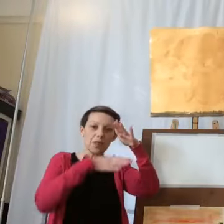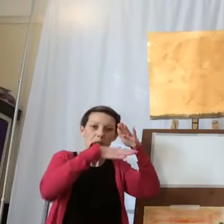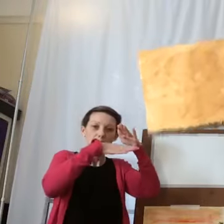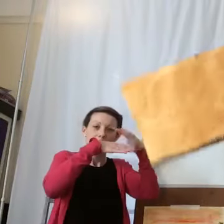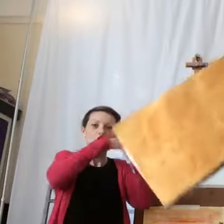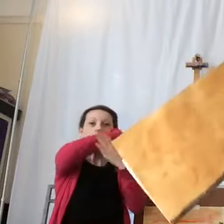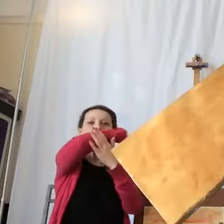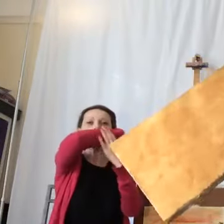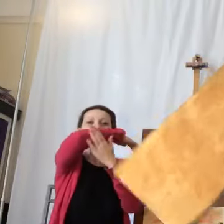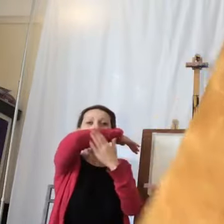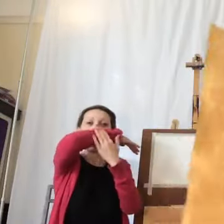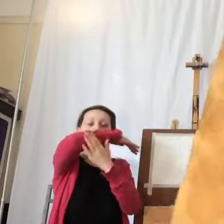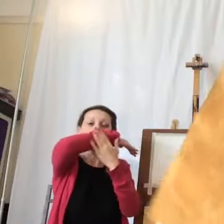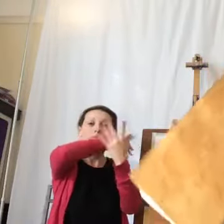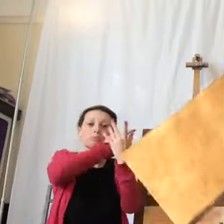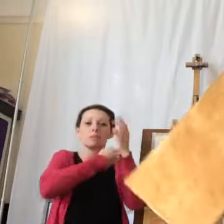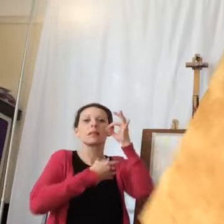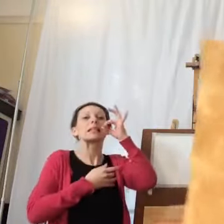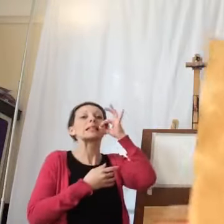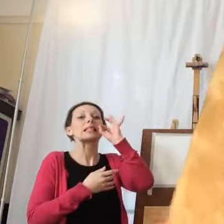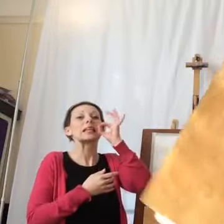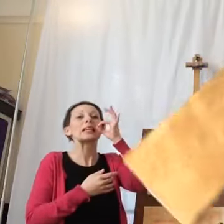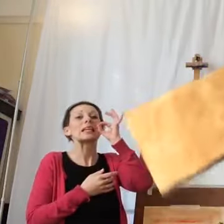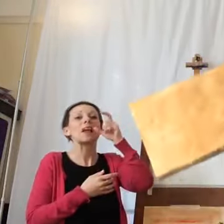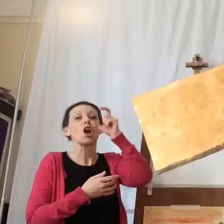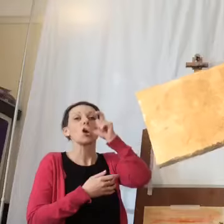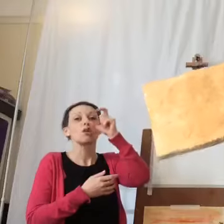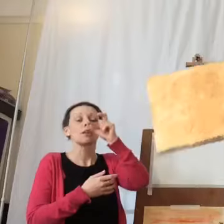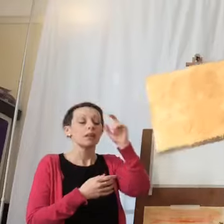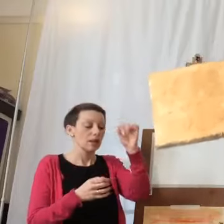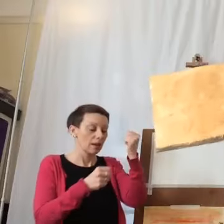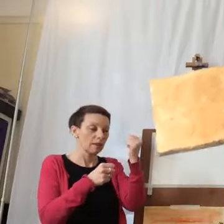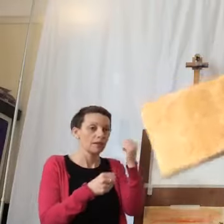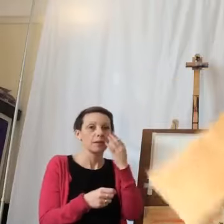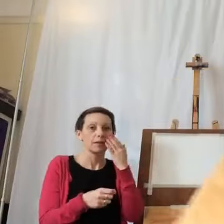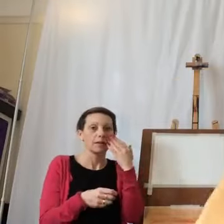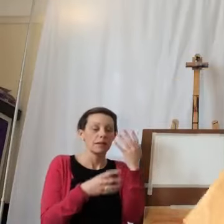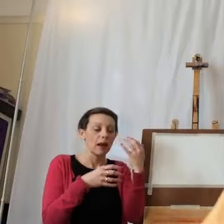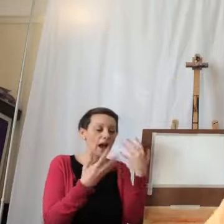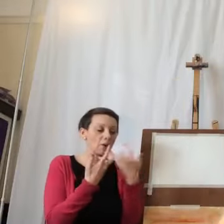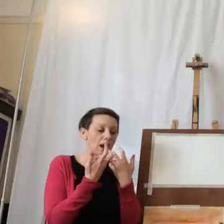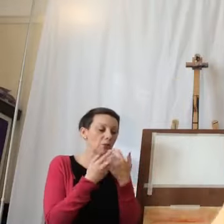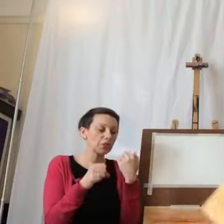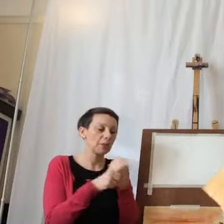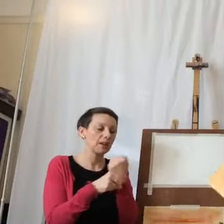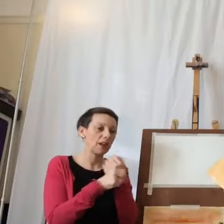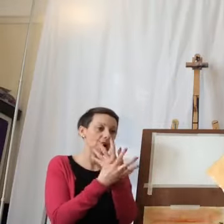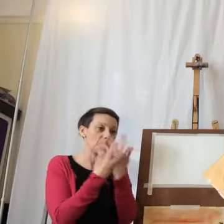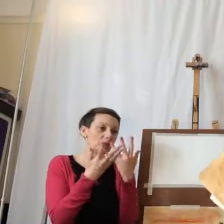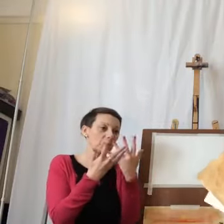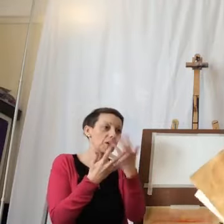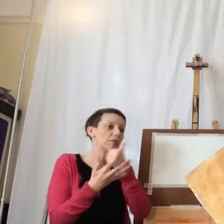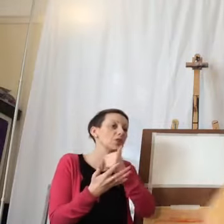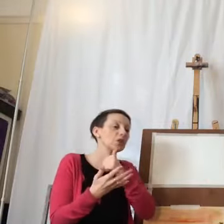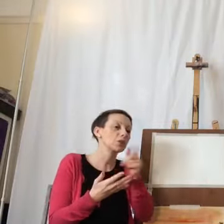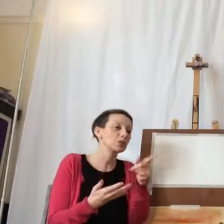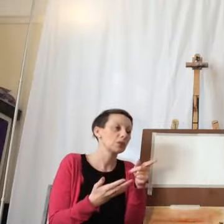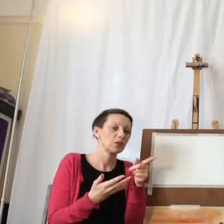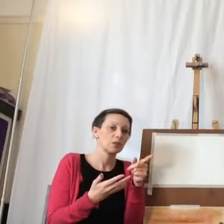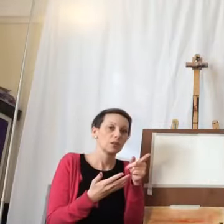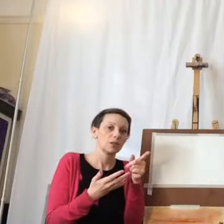of coffee and tea. You'll get that sort of background for your paper and it dries out nicely. How would you make that? How much would you have to